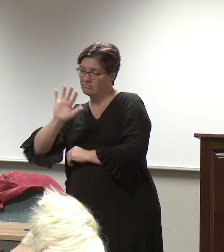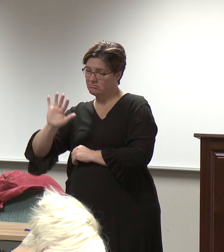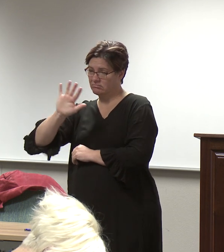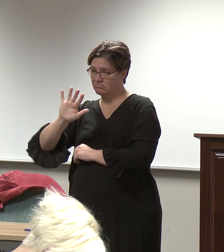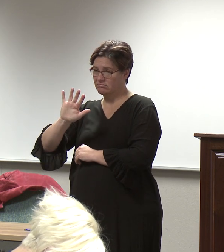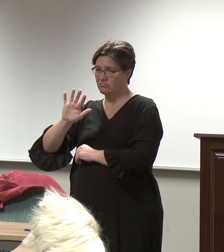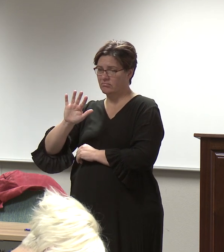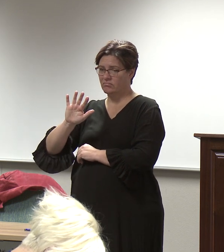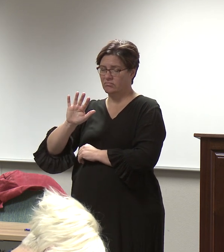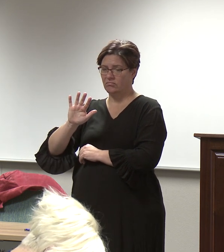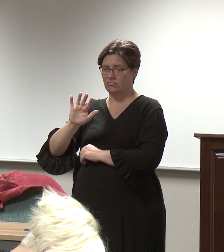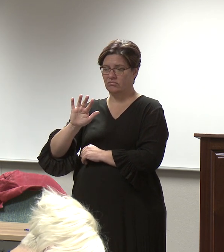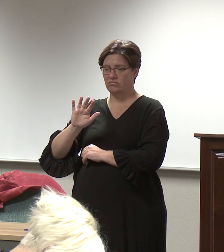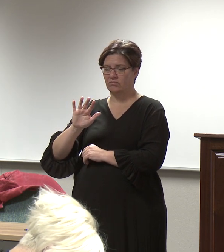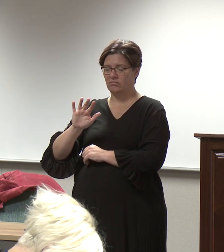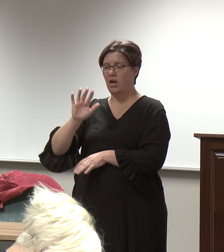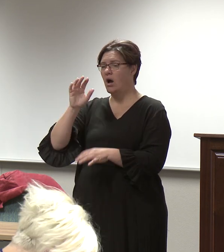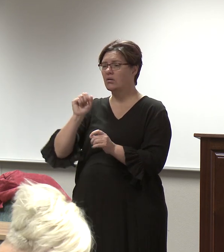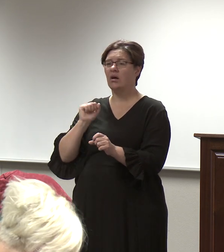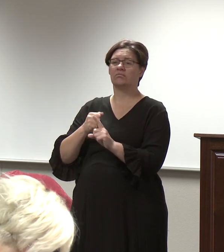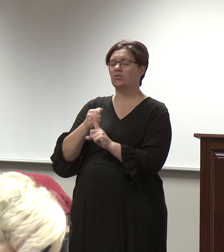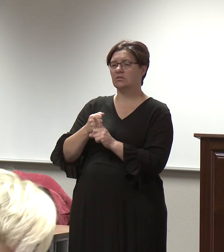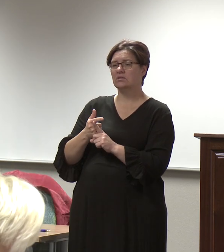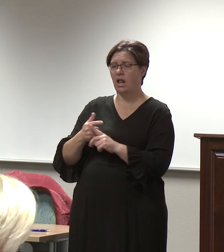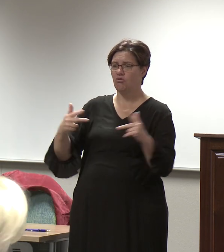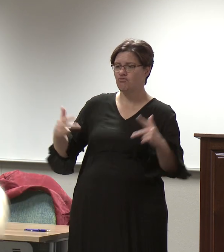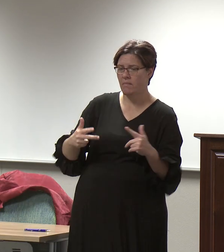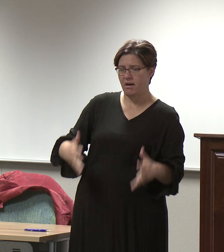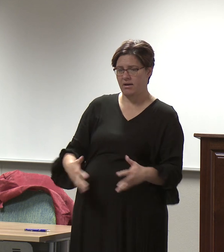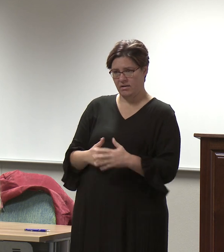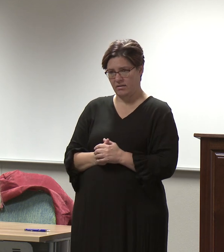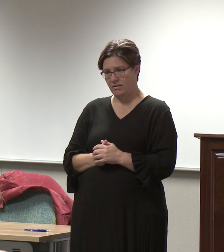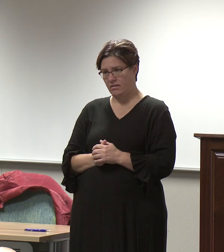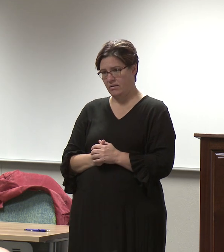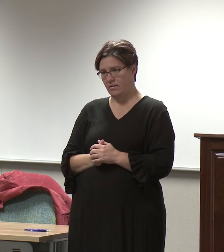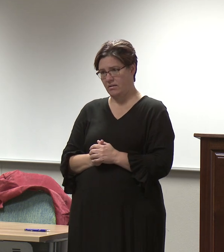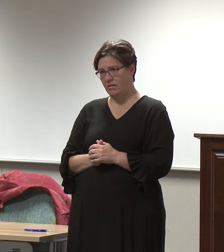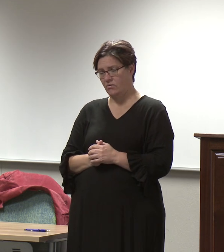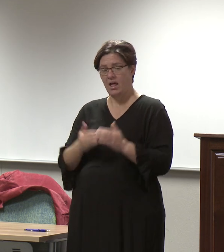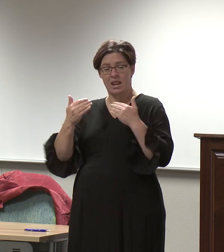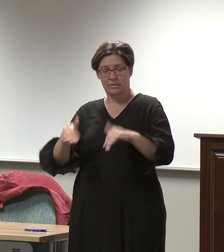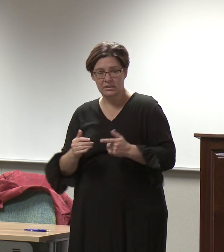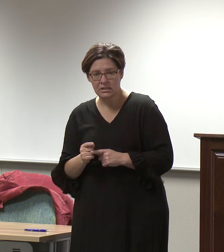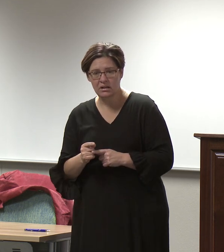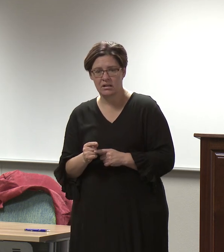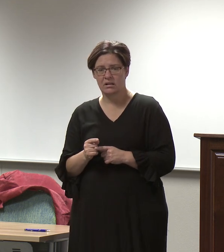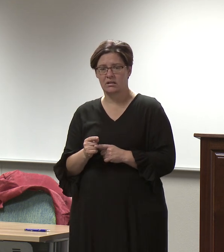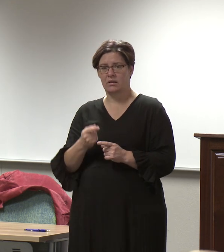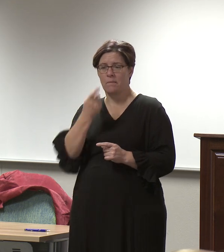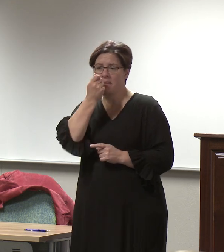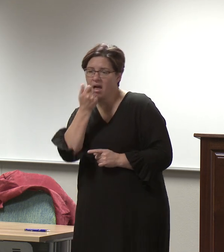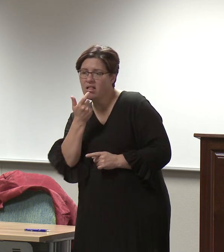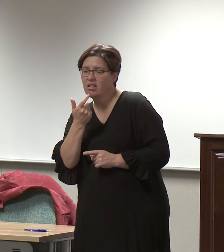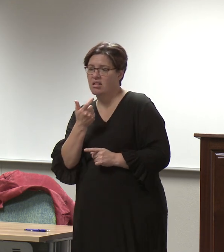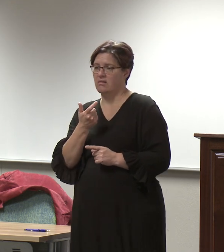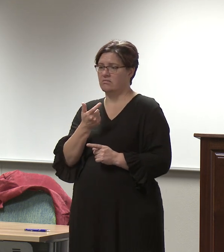who are the protest song of our time? Are the rappers. With all the limitations, they were male chauvinistic all over in